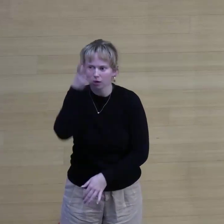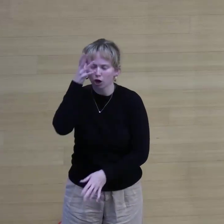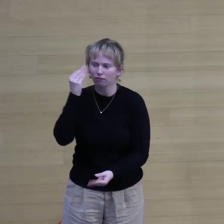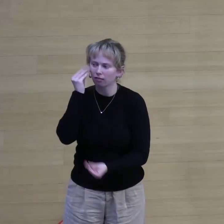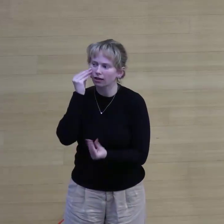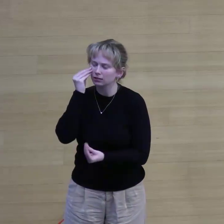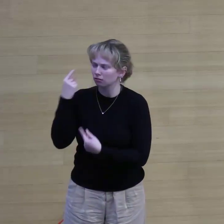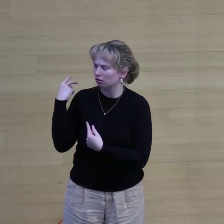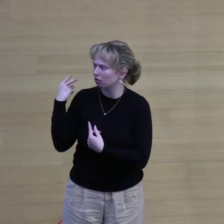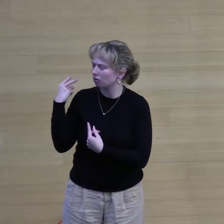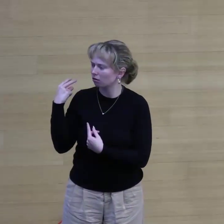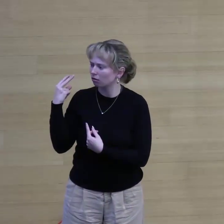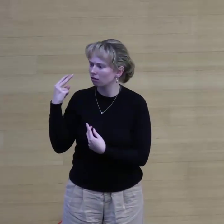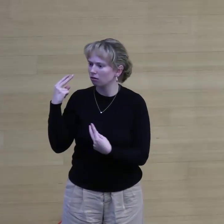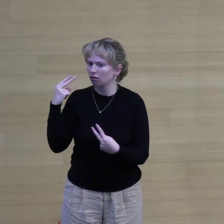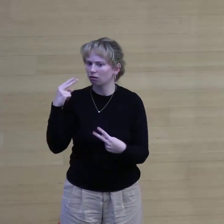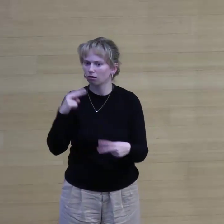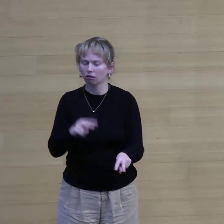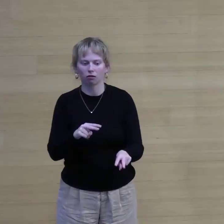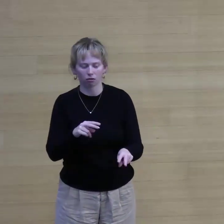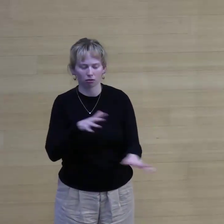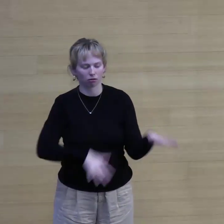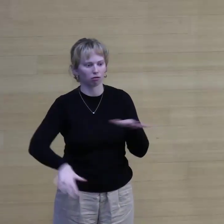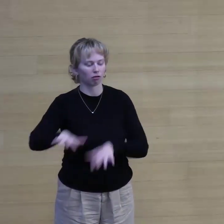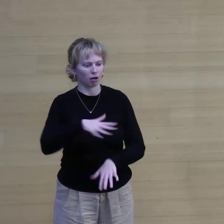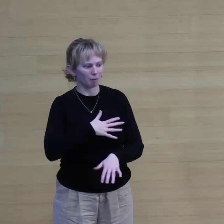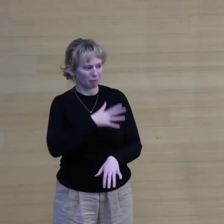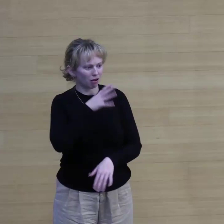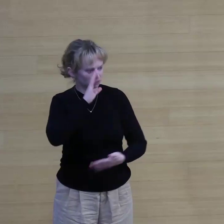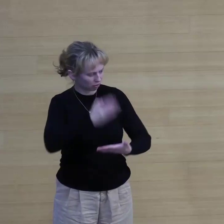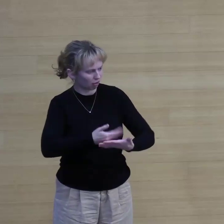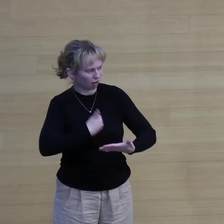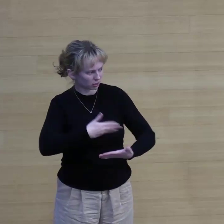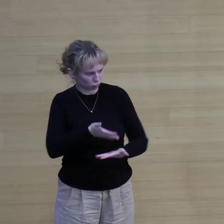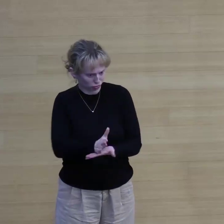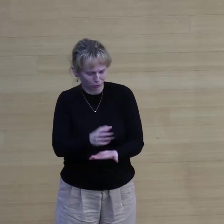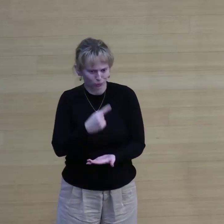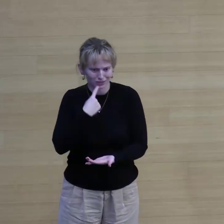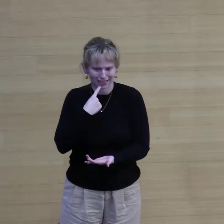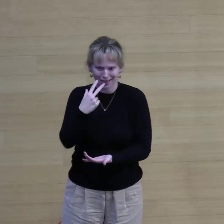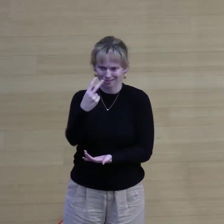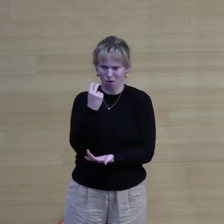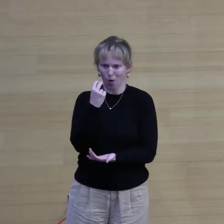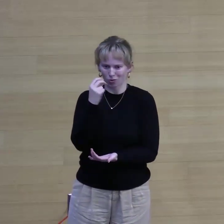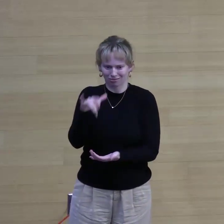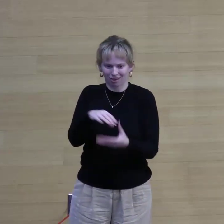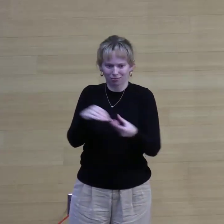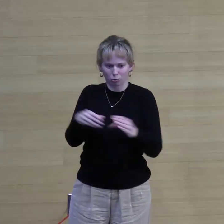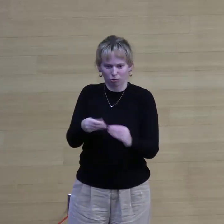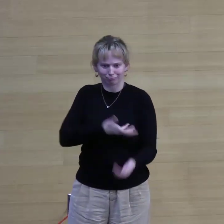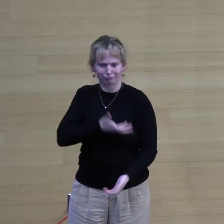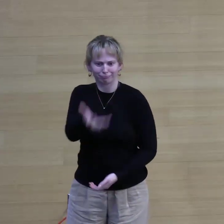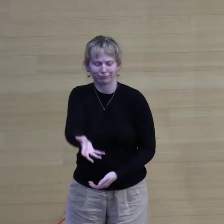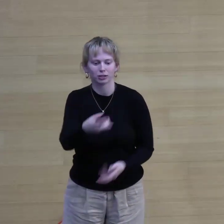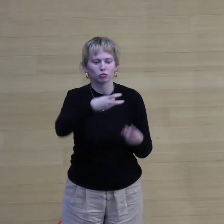and being like, no, he has the perfect, like absolute right to say no to that. Mhm. And so, thinking about